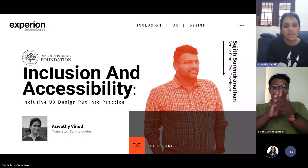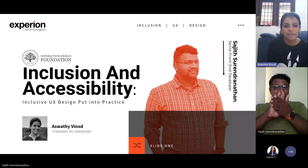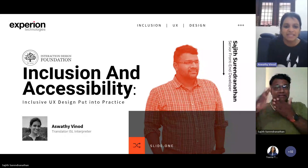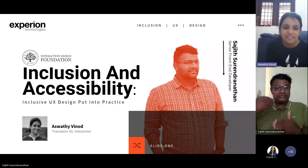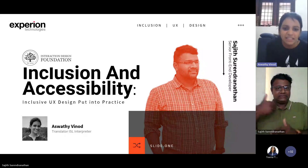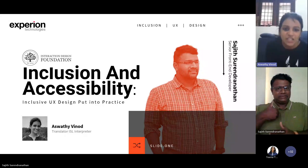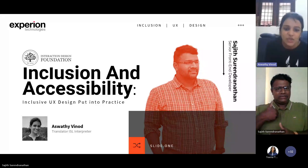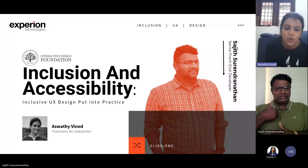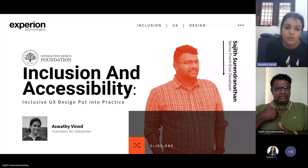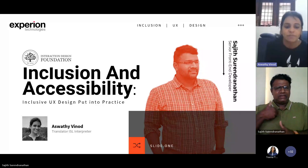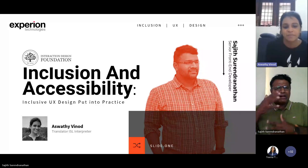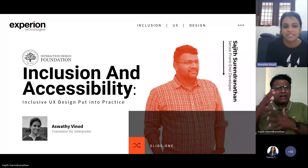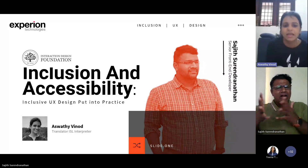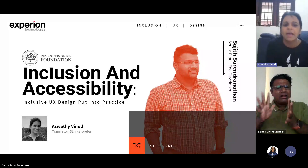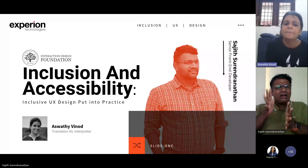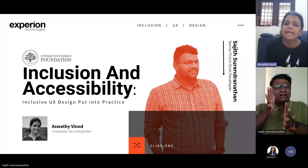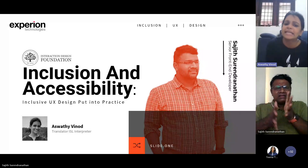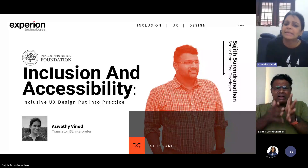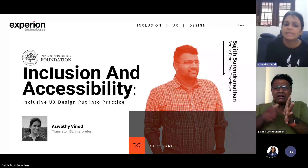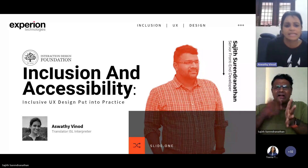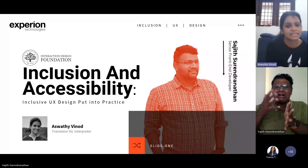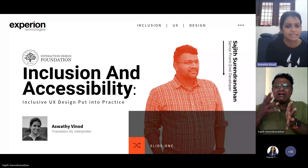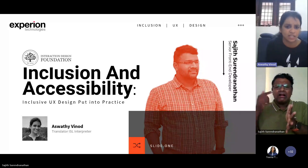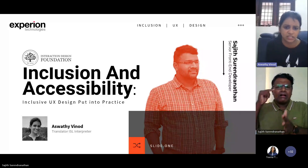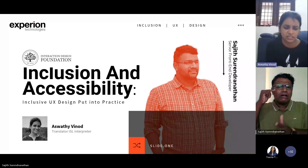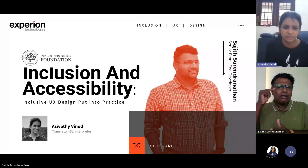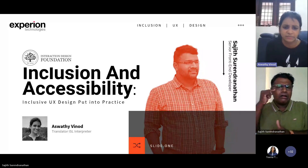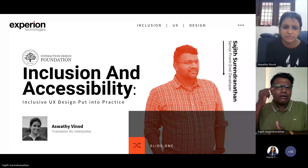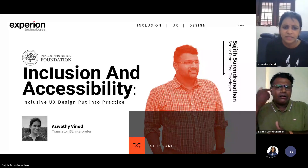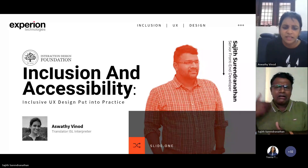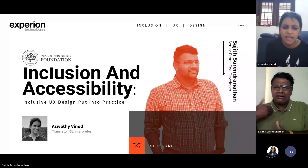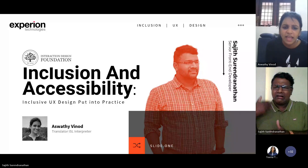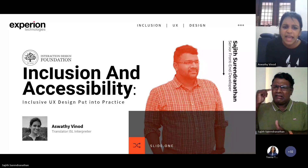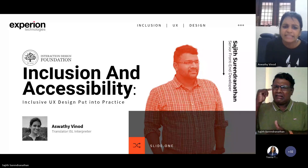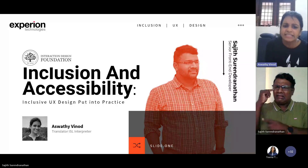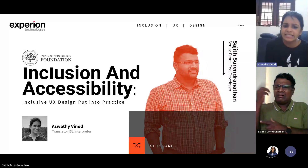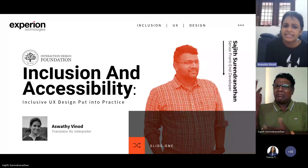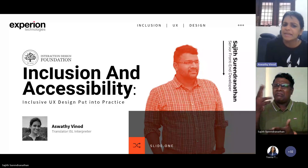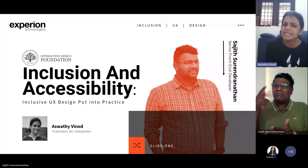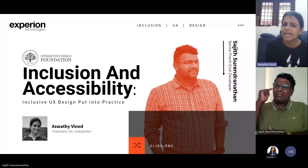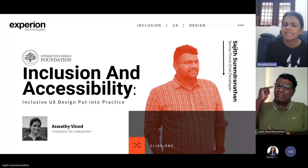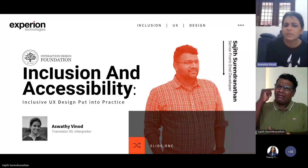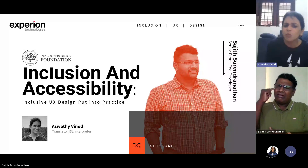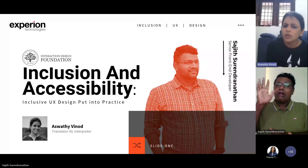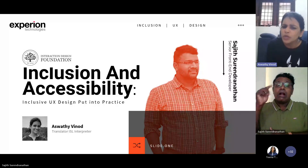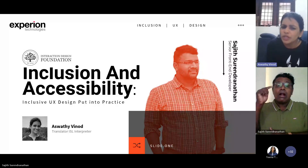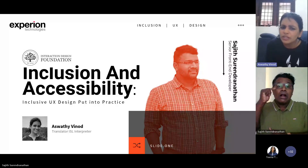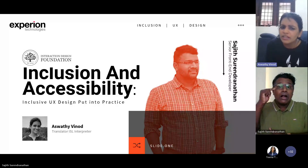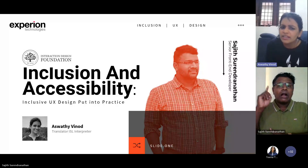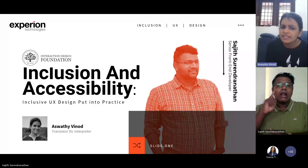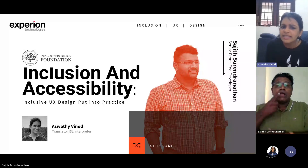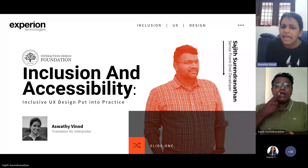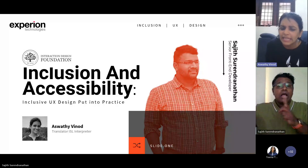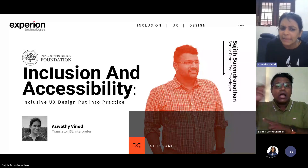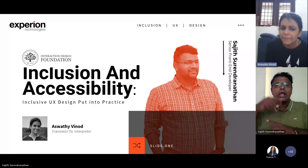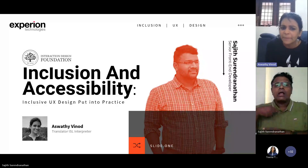I'm going to share my screen and show you the PPT. My name is Sajith. And this is my sign name. What do you